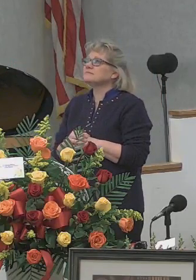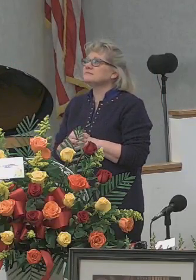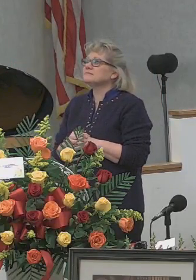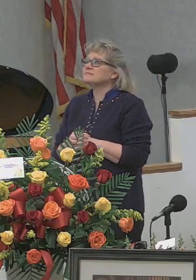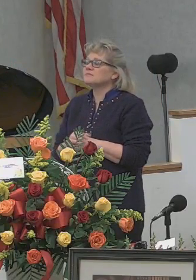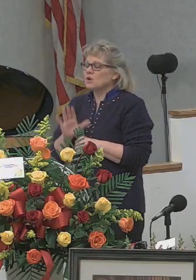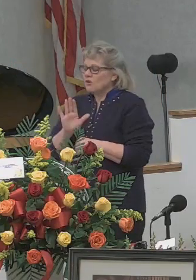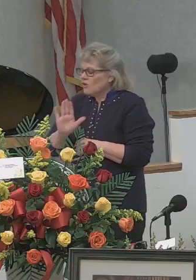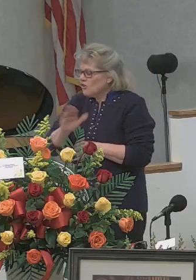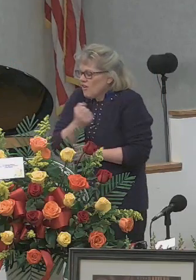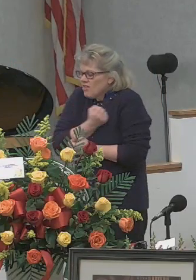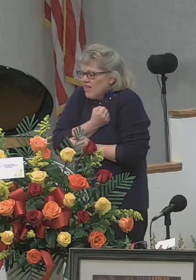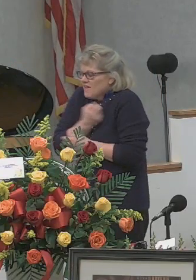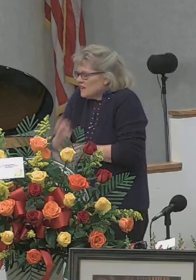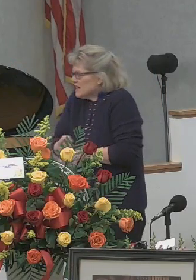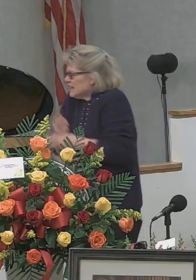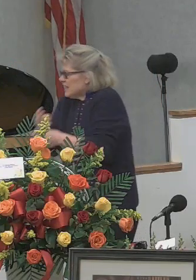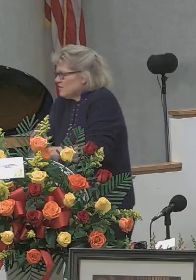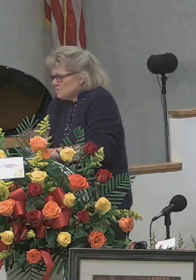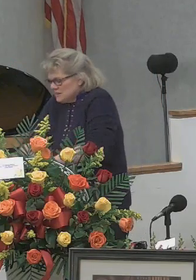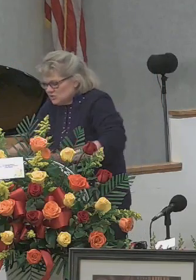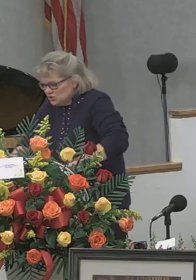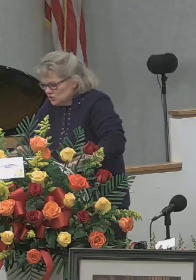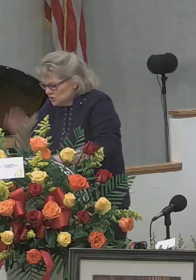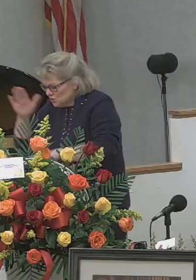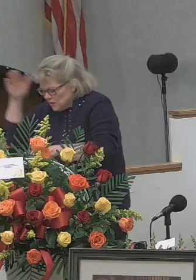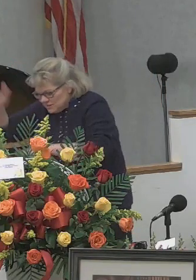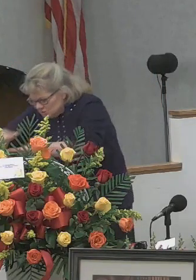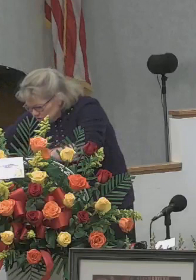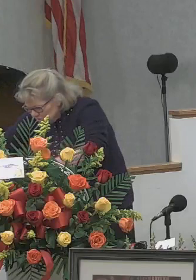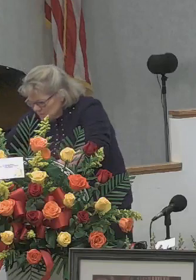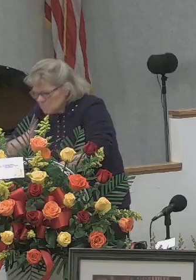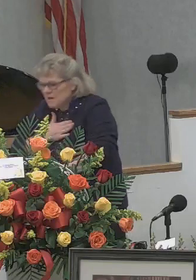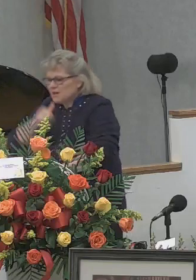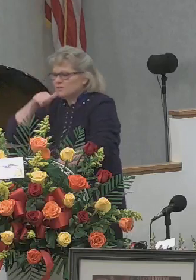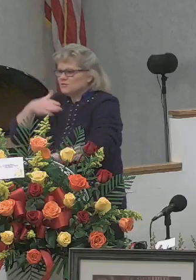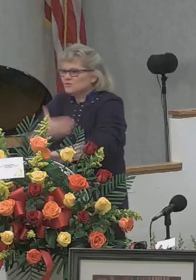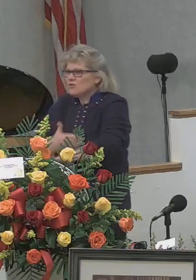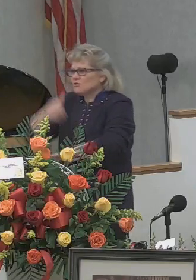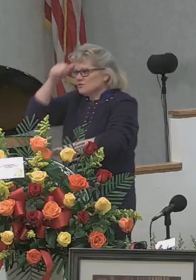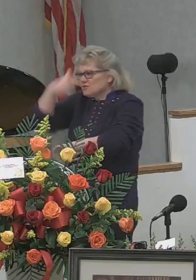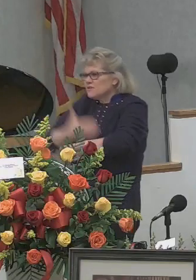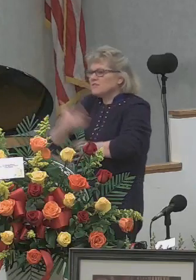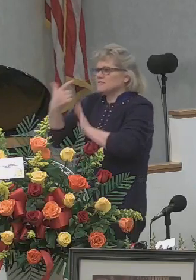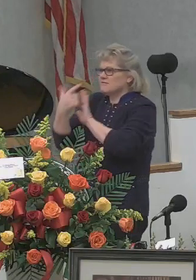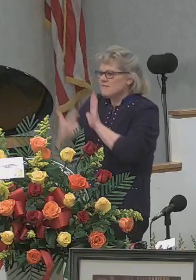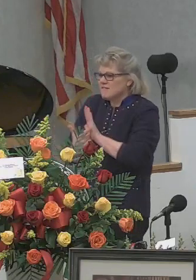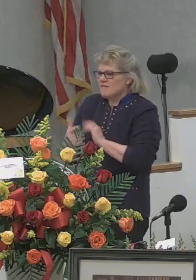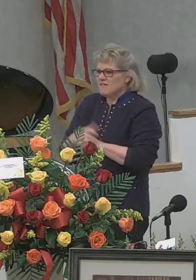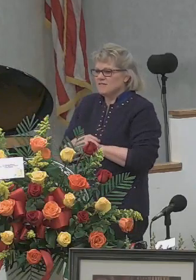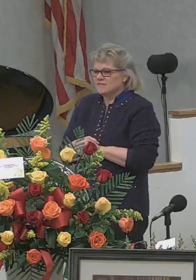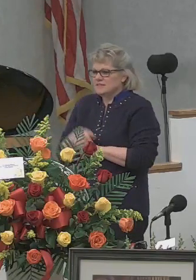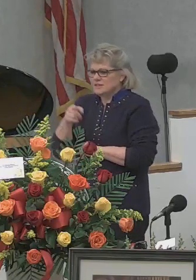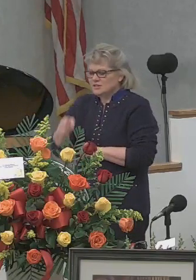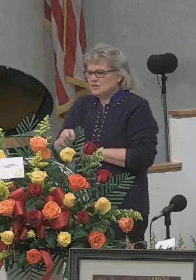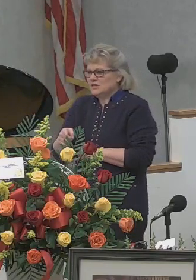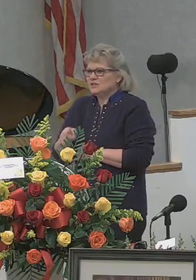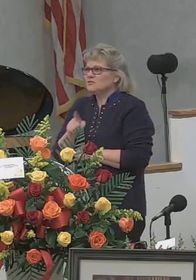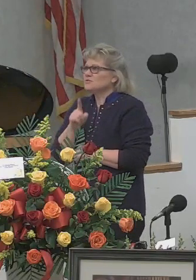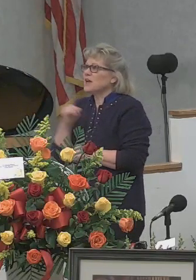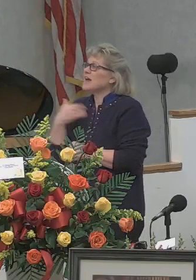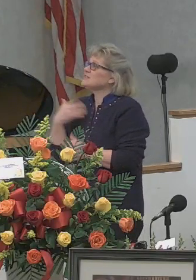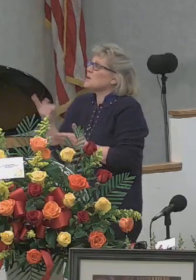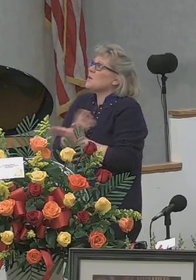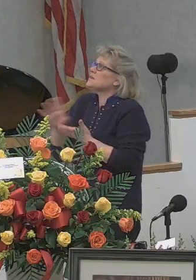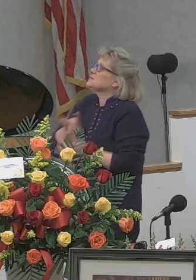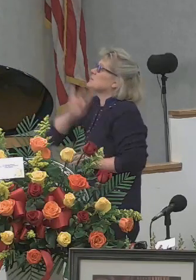Her love and care for my children, grandchildren, my daughter and sons-in-law, she bears the fruit of the Holy Ghost